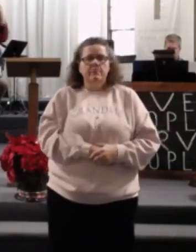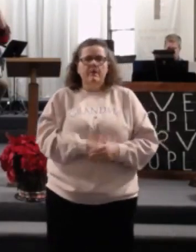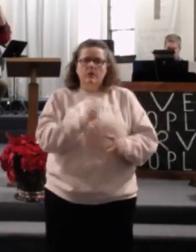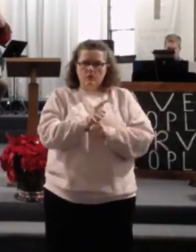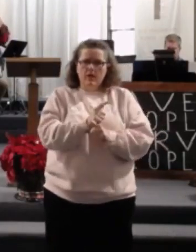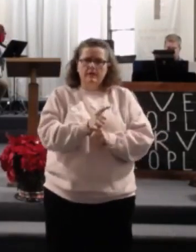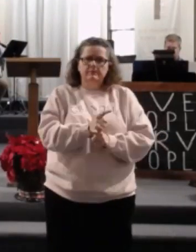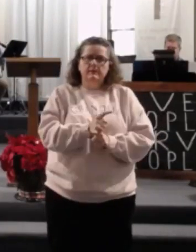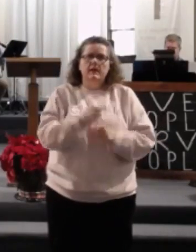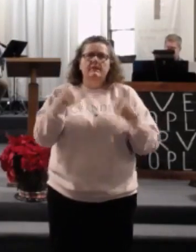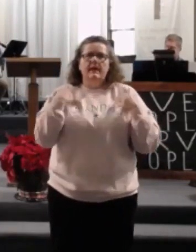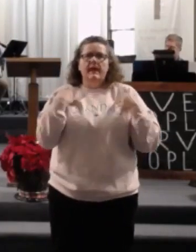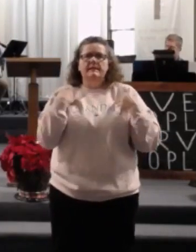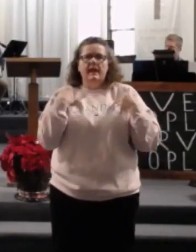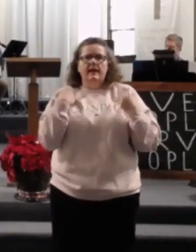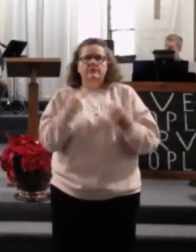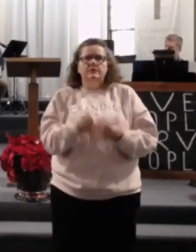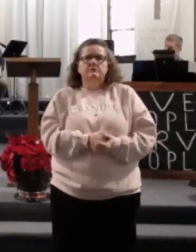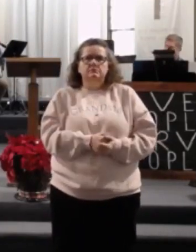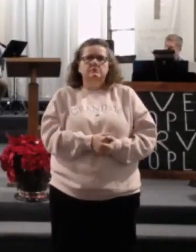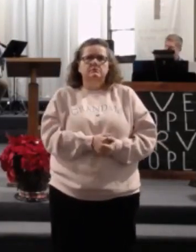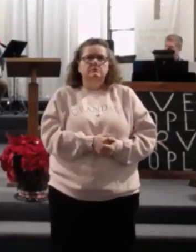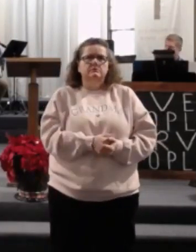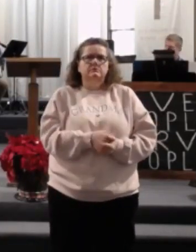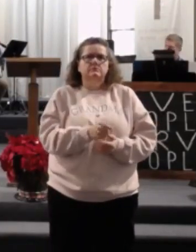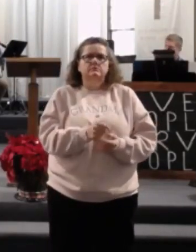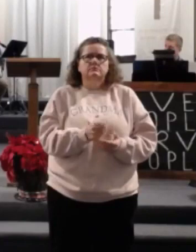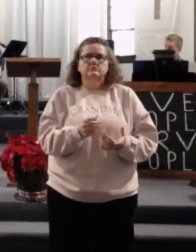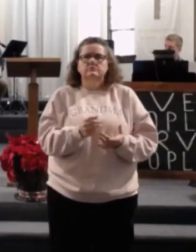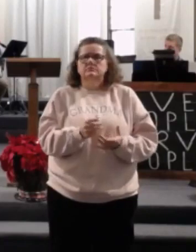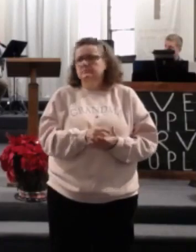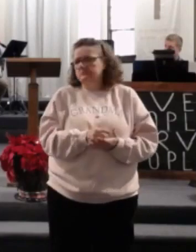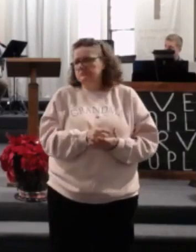Right? I mean, they had to have... Wait.